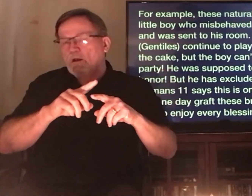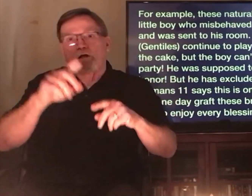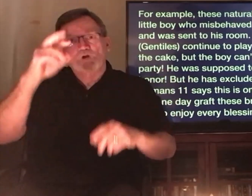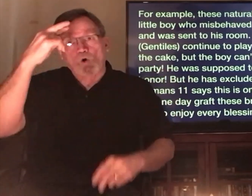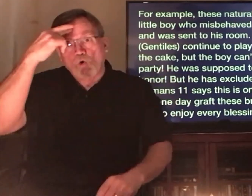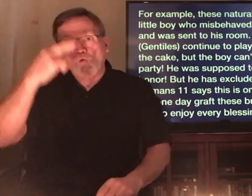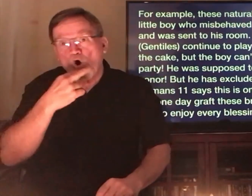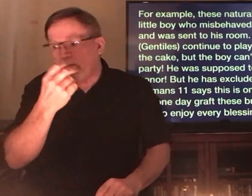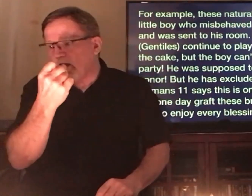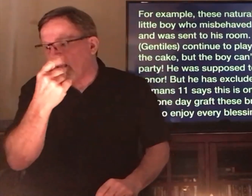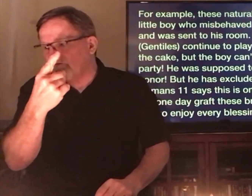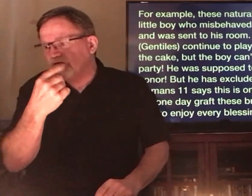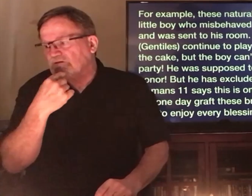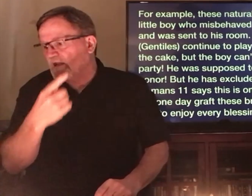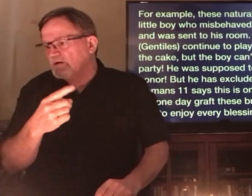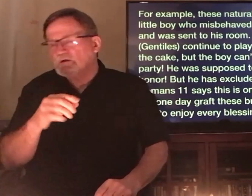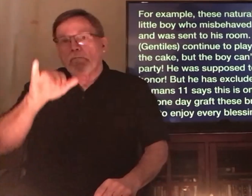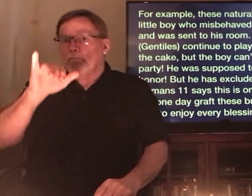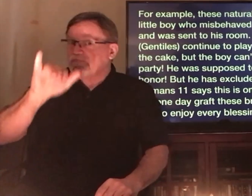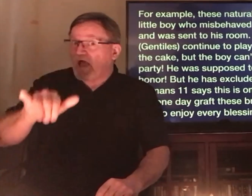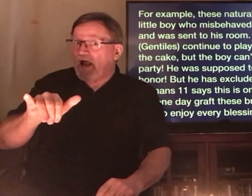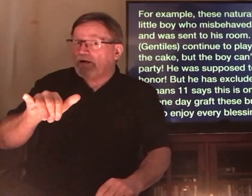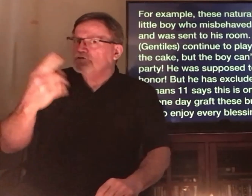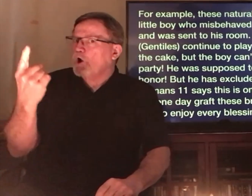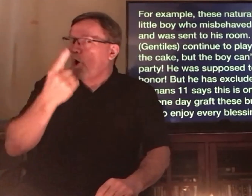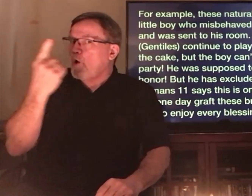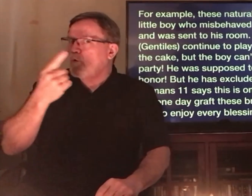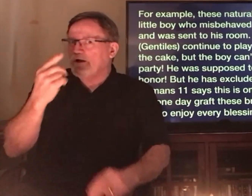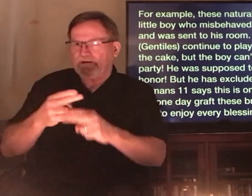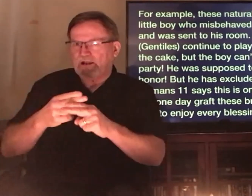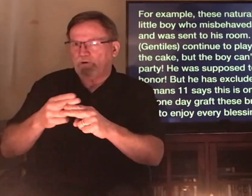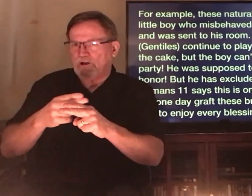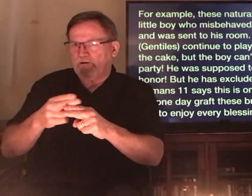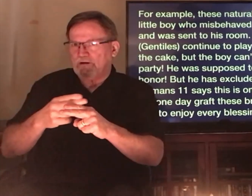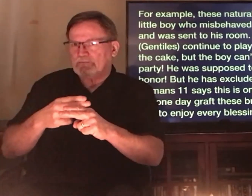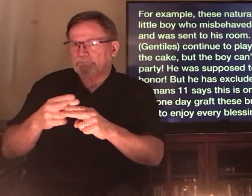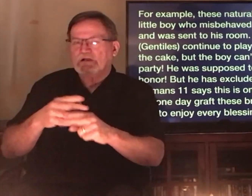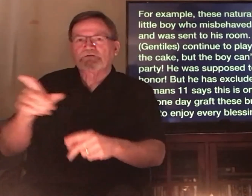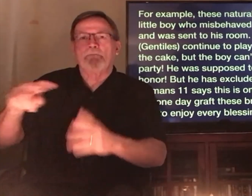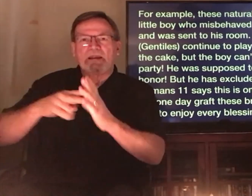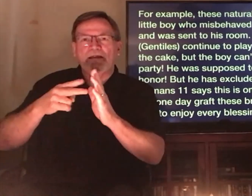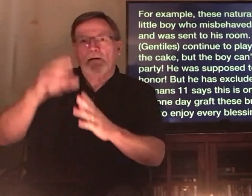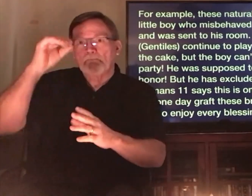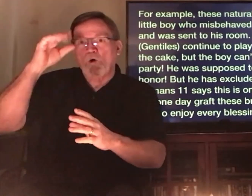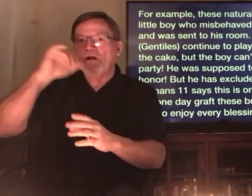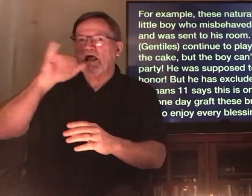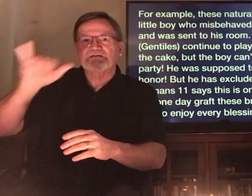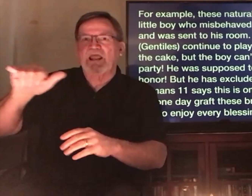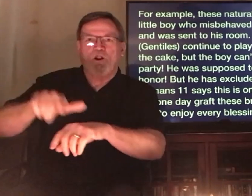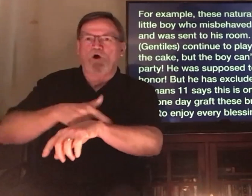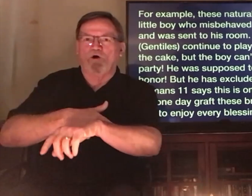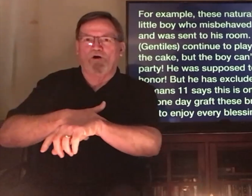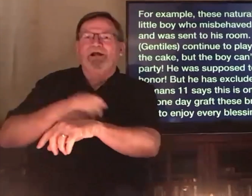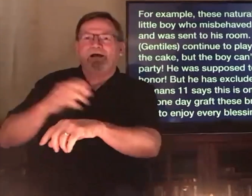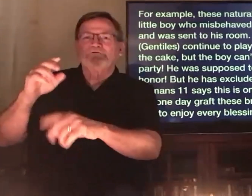tree. As natural branches, the whole tree is their